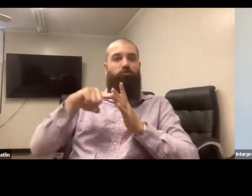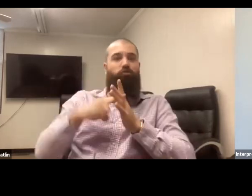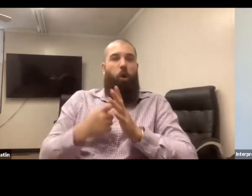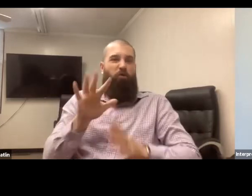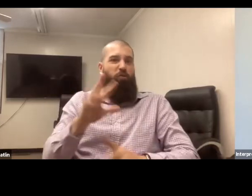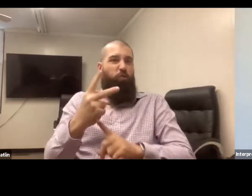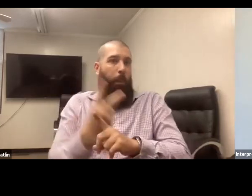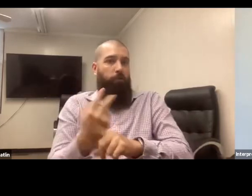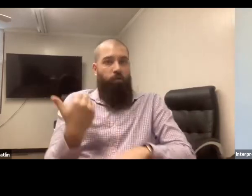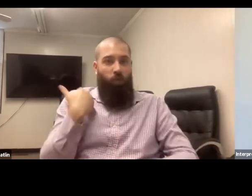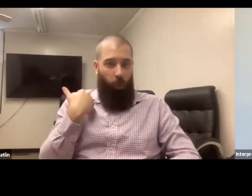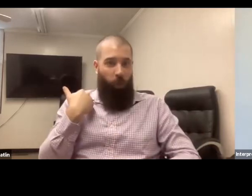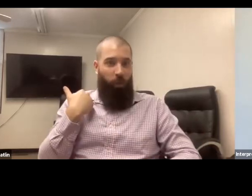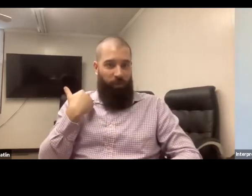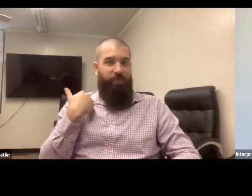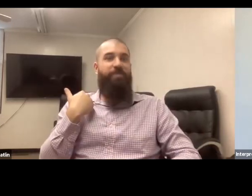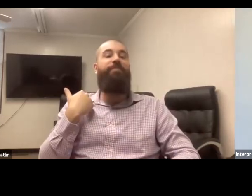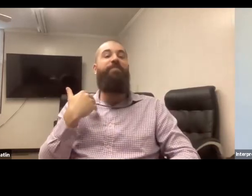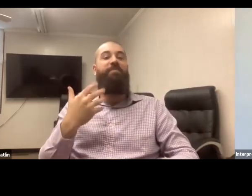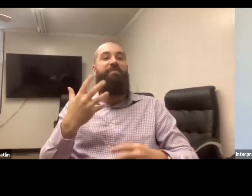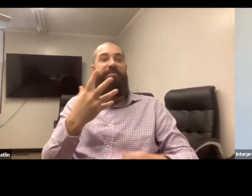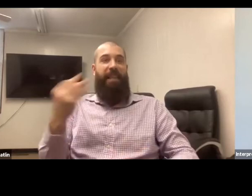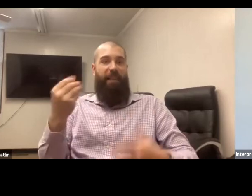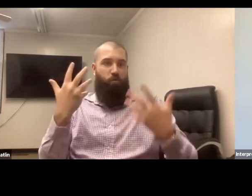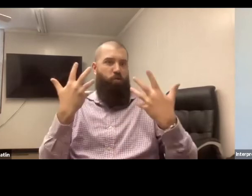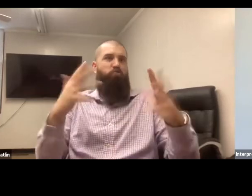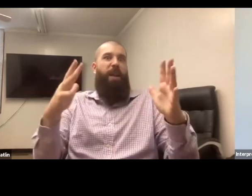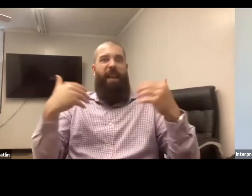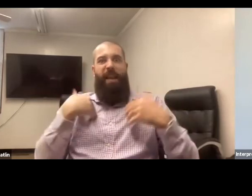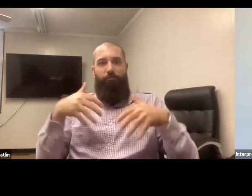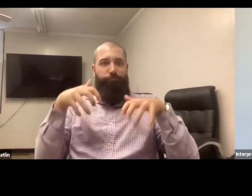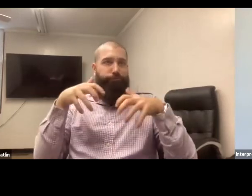It's a really new program. We've just started just a few months ago.